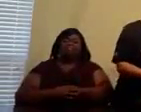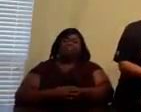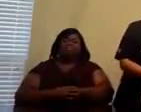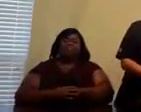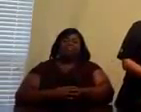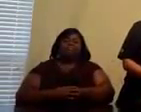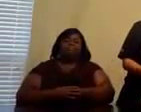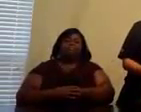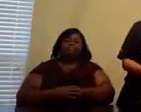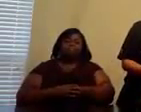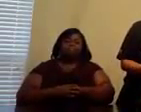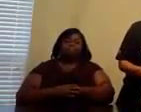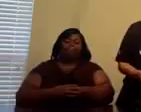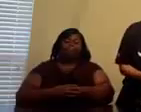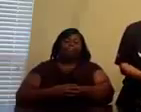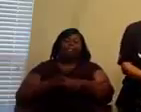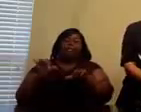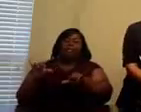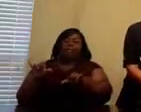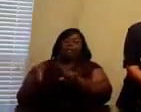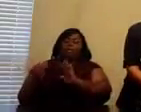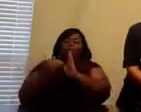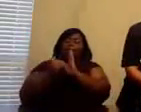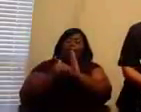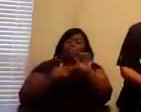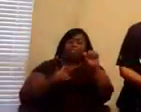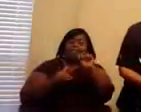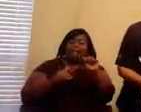Michelle, if you can do the same thing for Exhibit A.